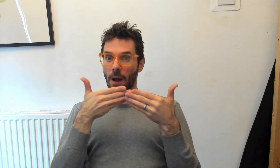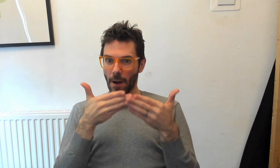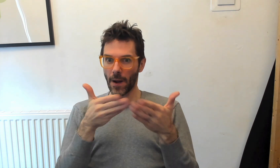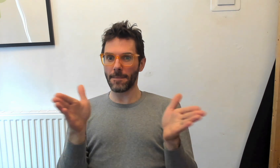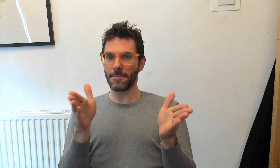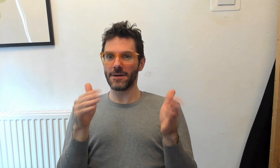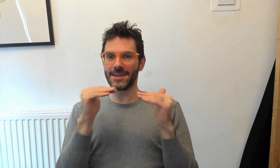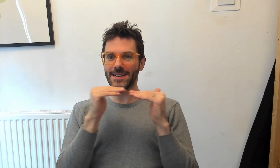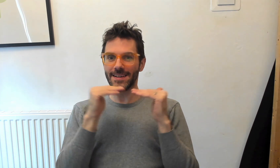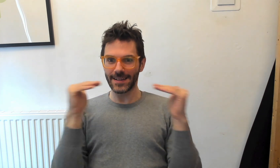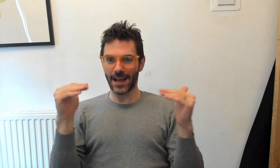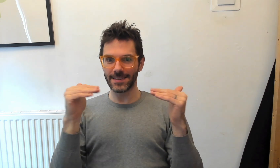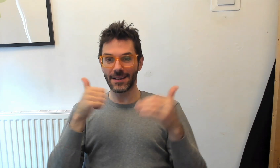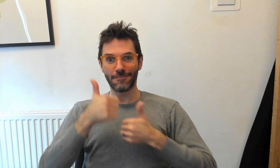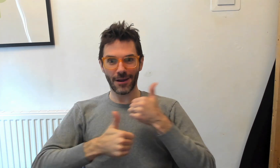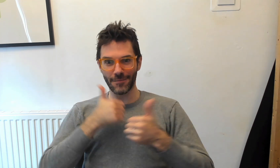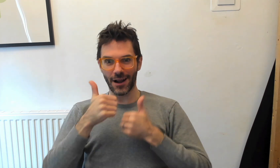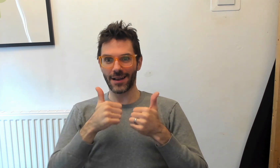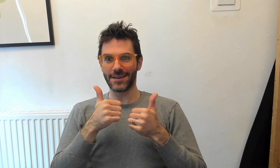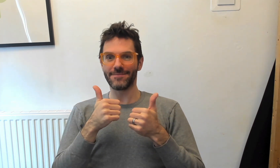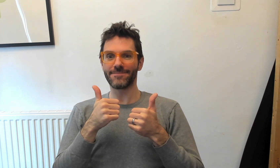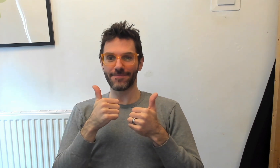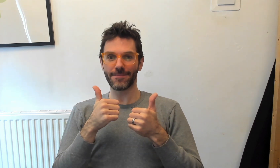which is open standard and very popular.